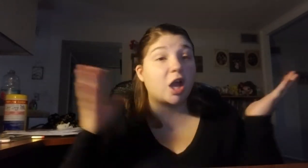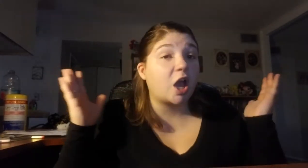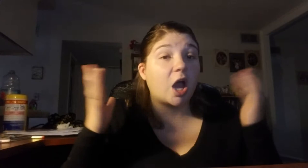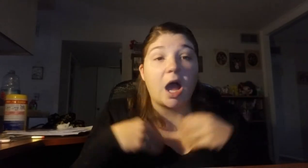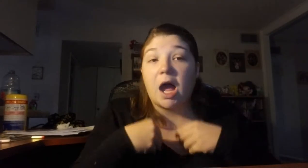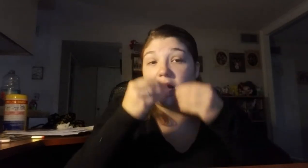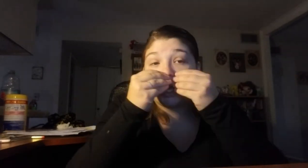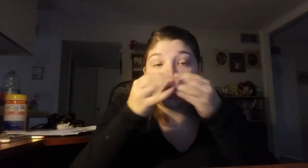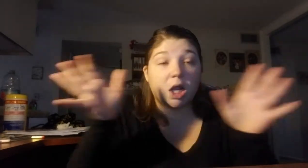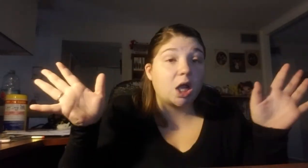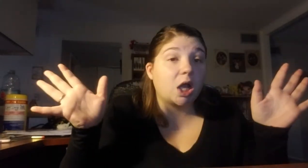share, I don't care,